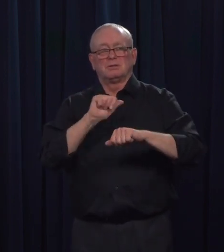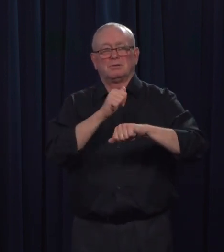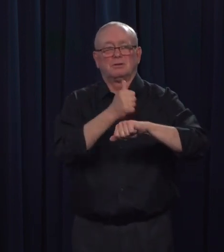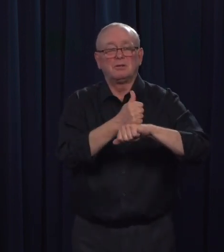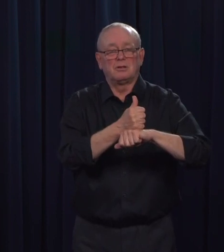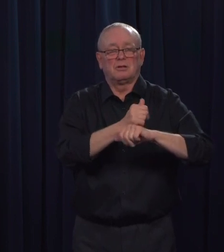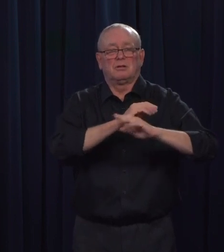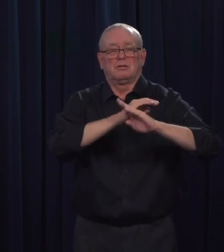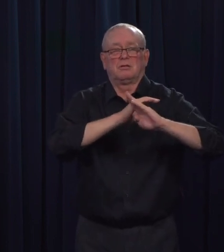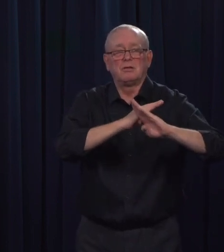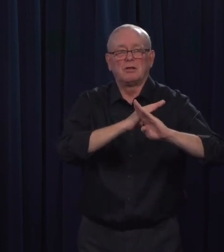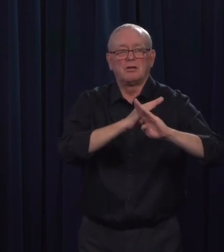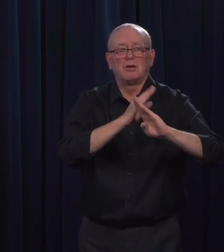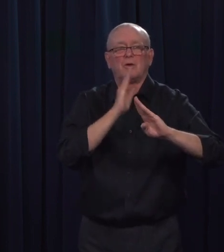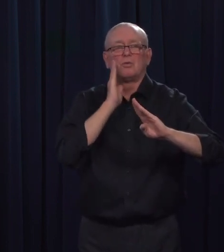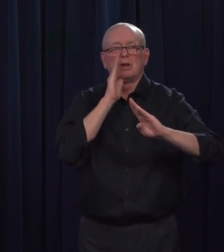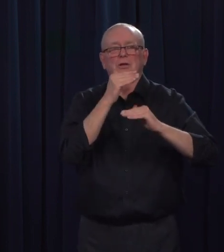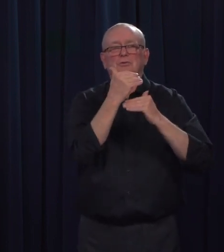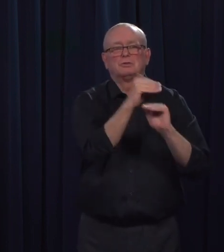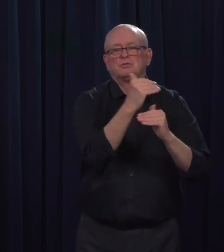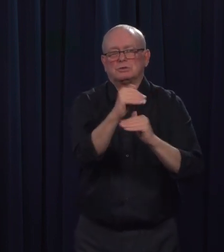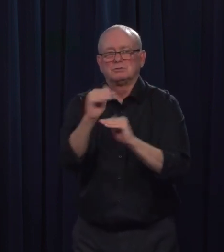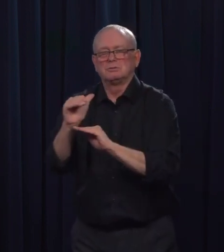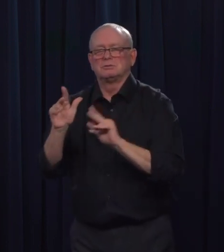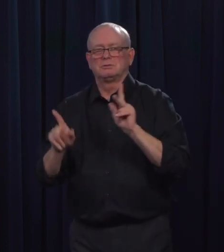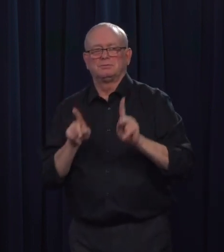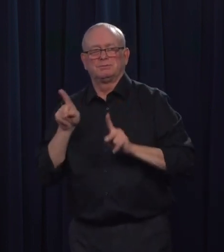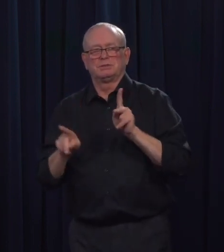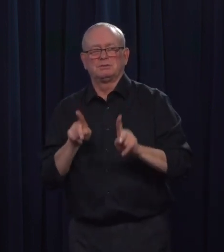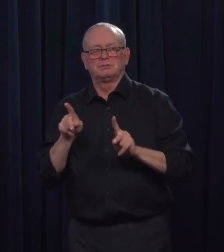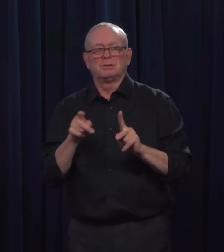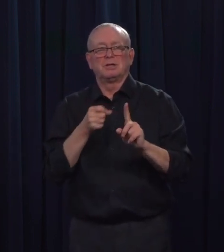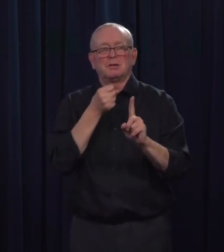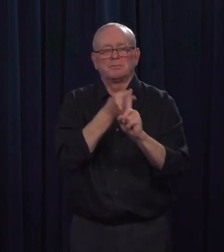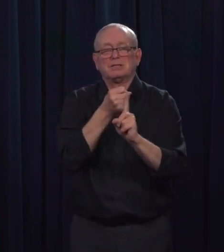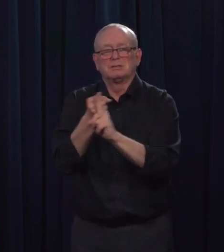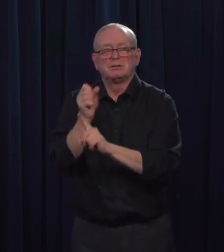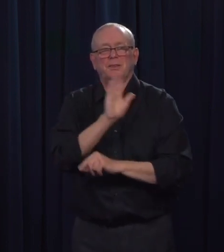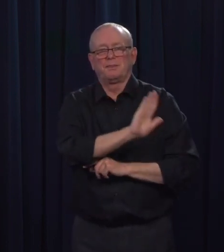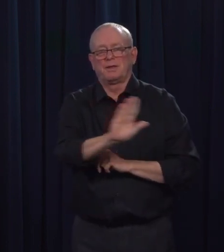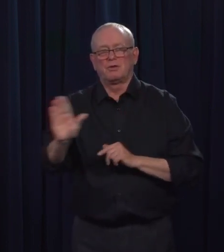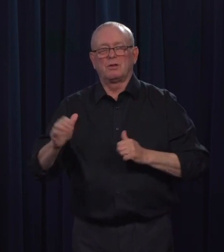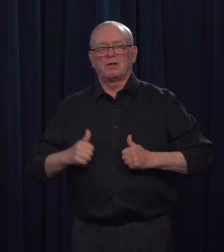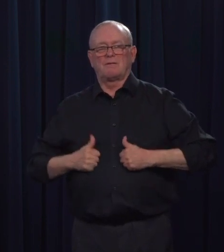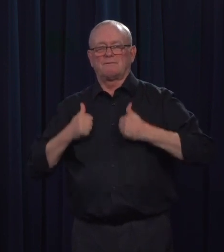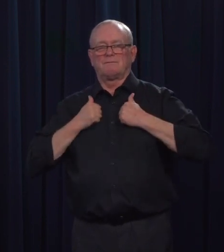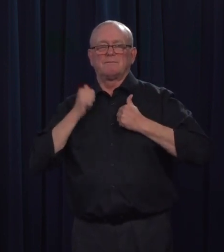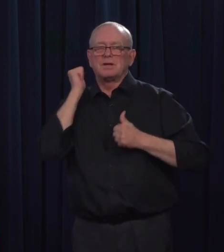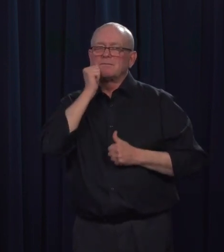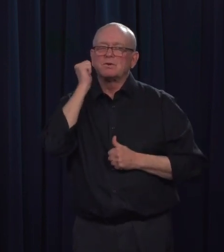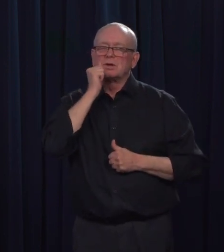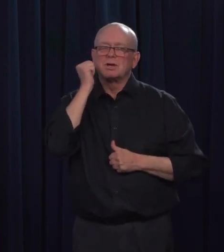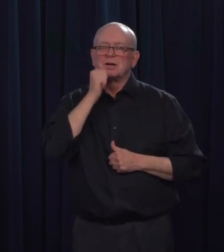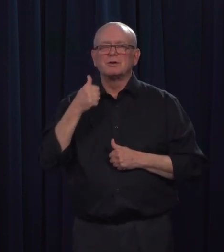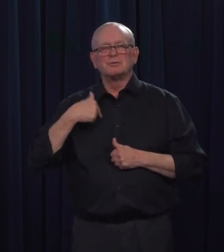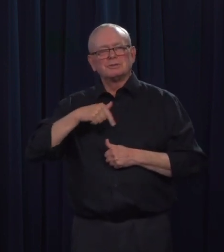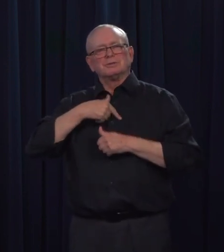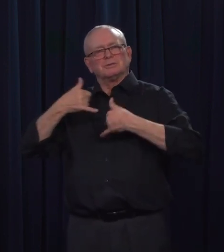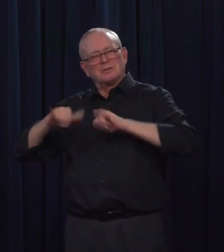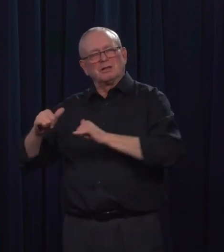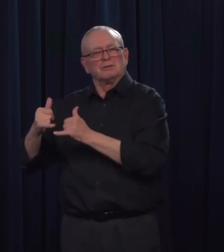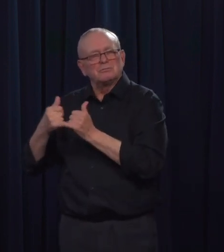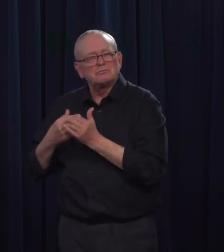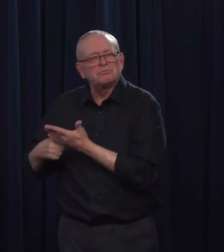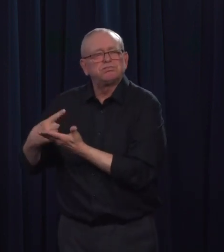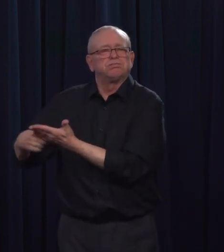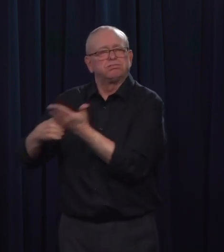people's livelihoods. So we take these decisions very seriously, but we are having those discussions about whether or not additional measures might be required.